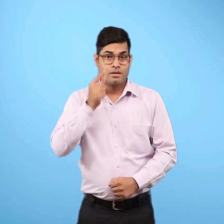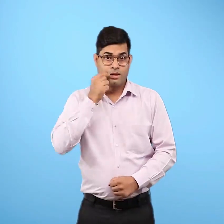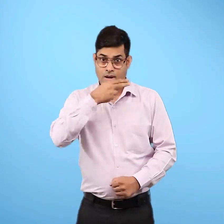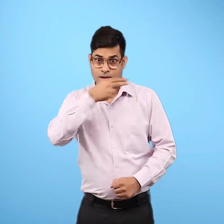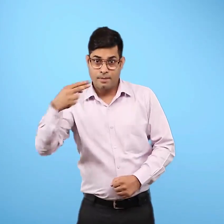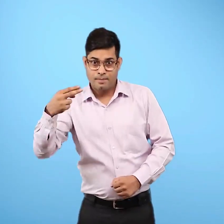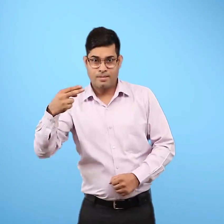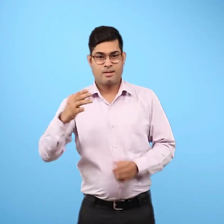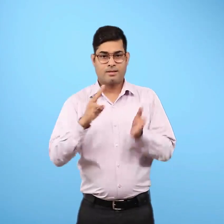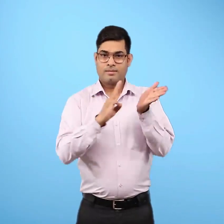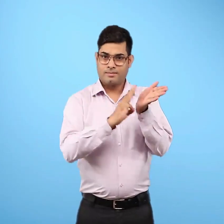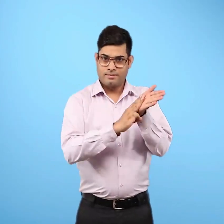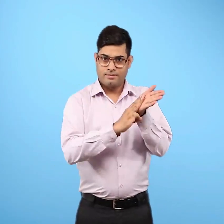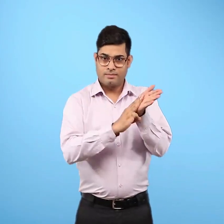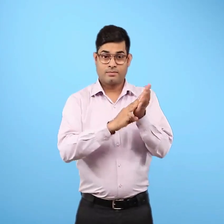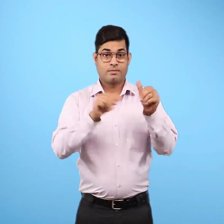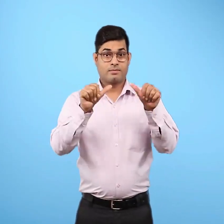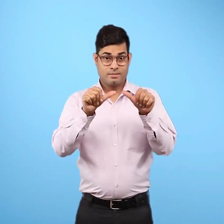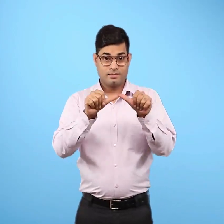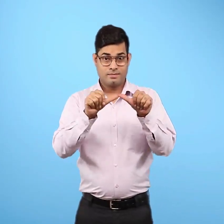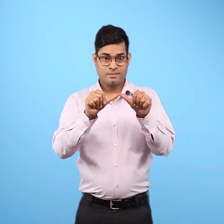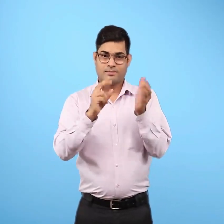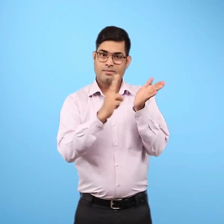Mani Ratnam, the cashier.